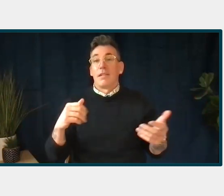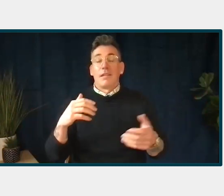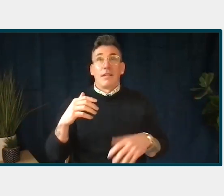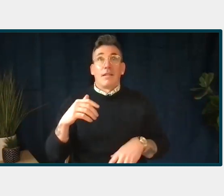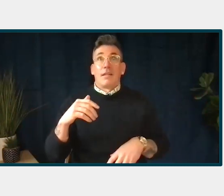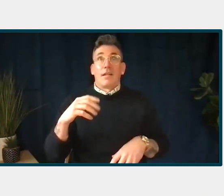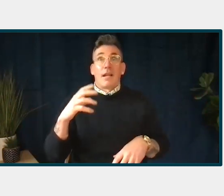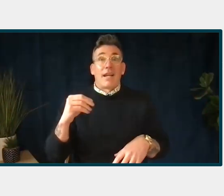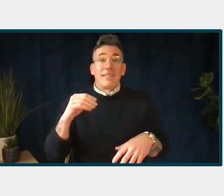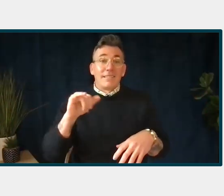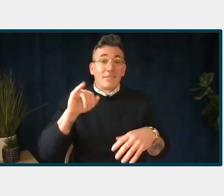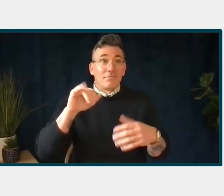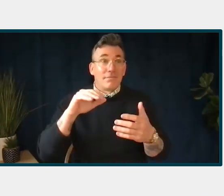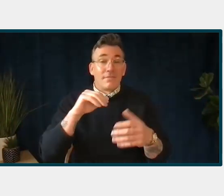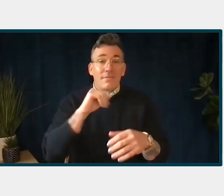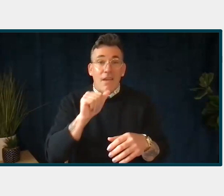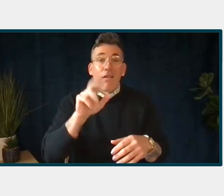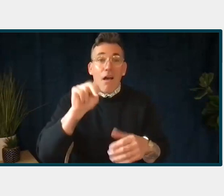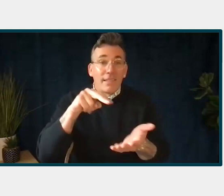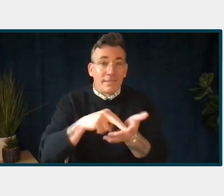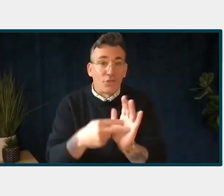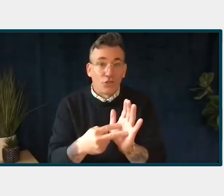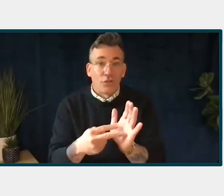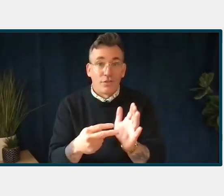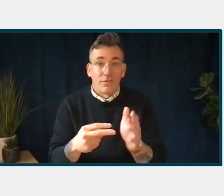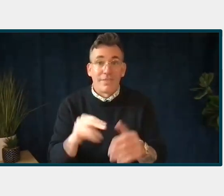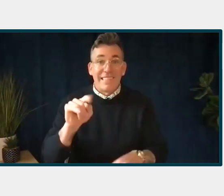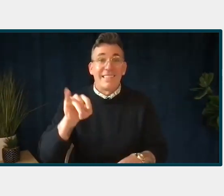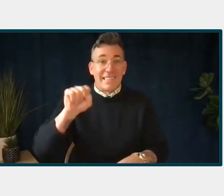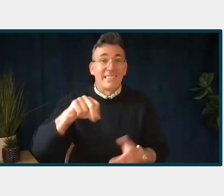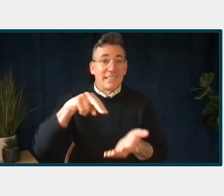separate that hearing and deafness. And